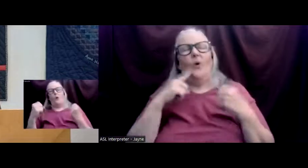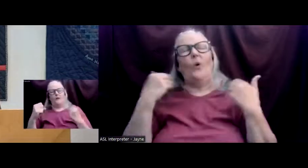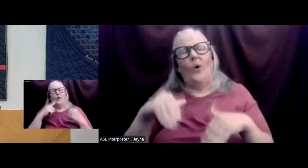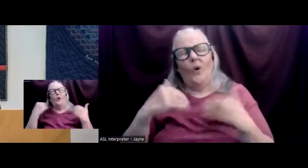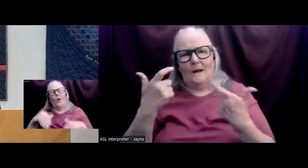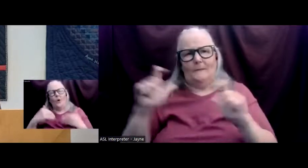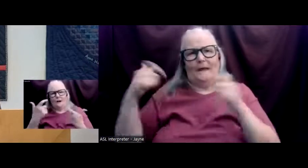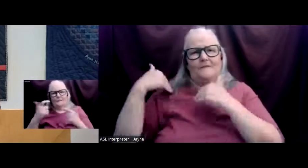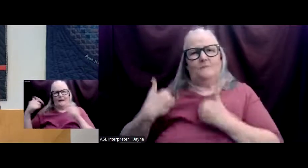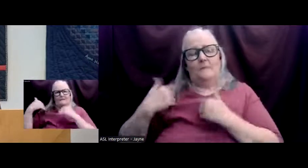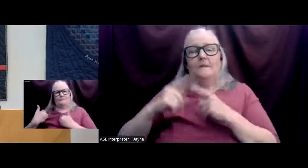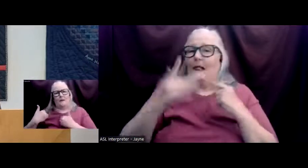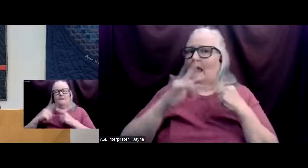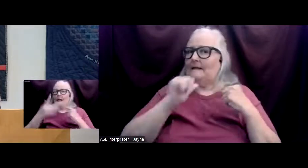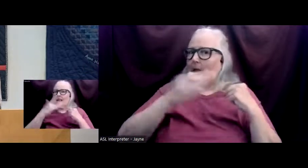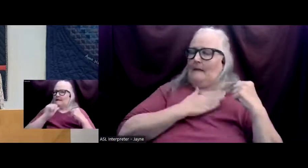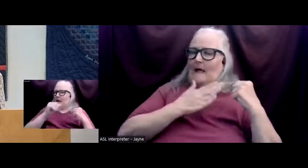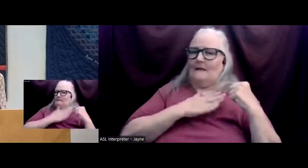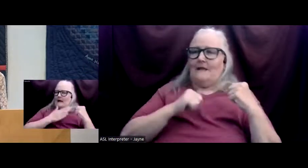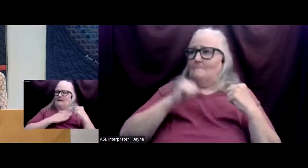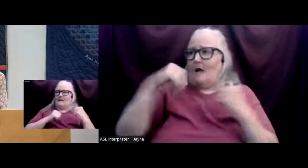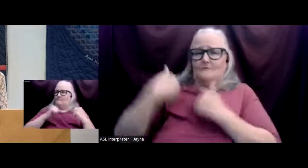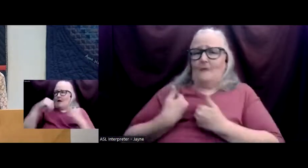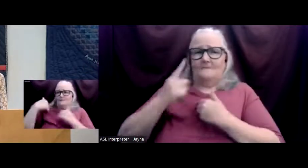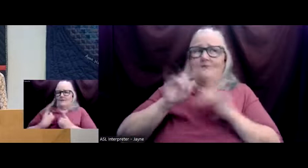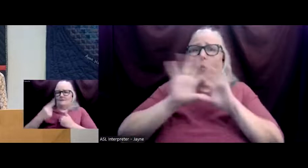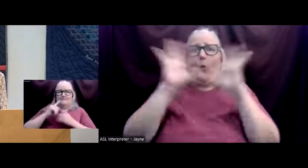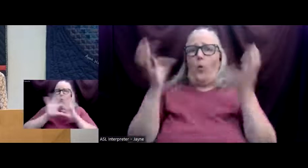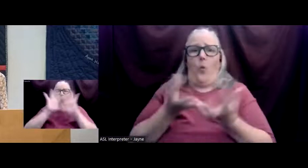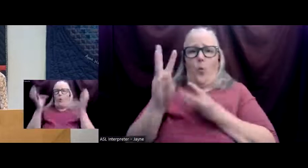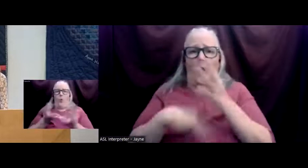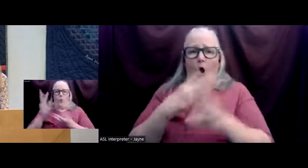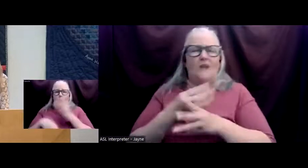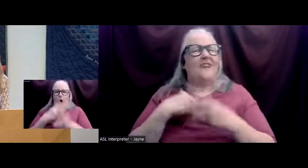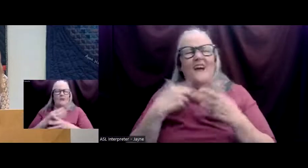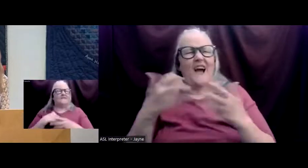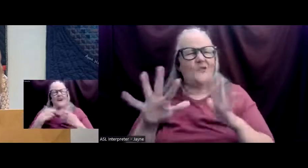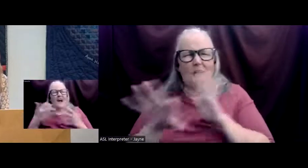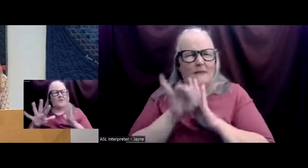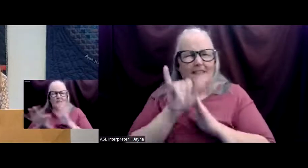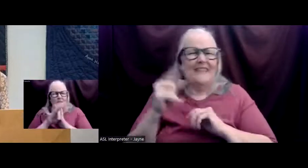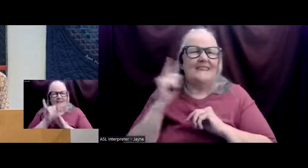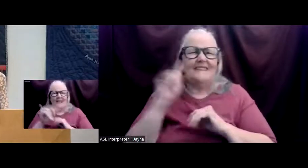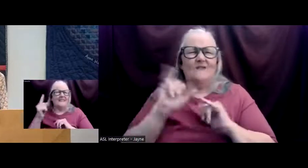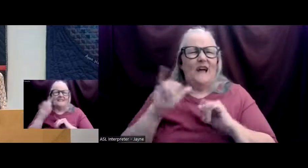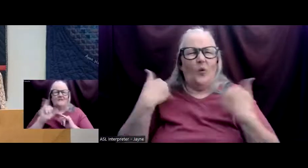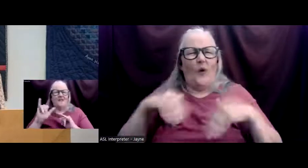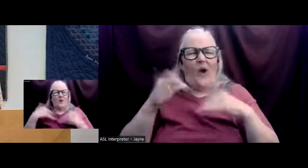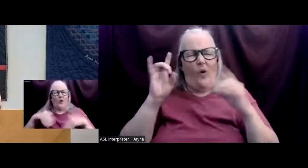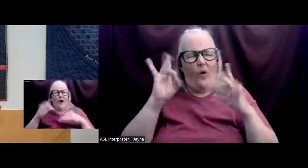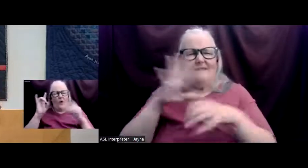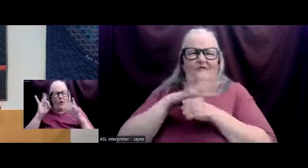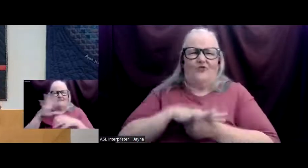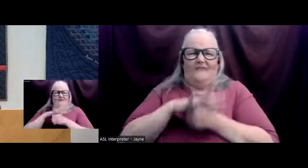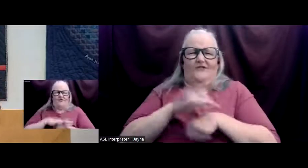mine. I am not in charge of the world, nor would I choose to be. That sounds like a terrible, stressful job.